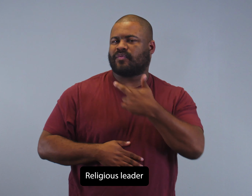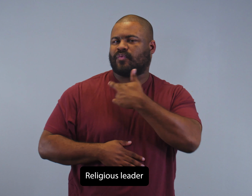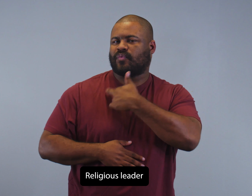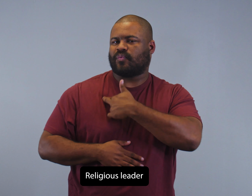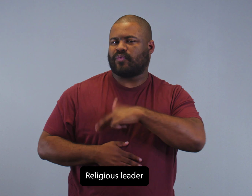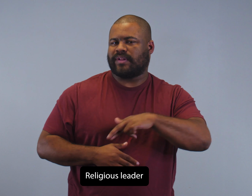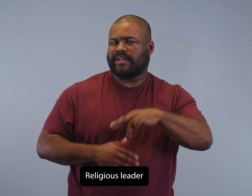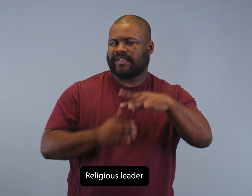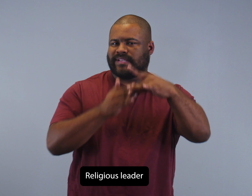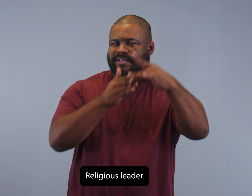Religious leader,